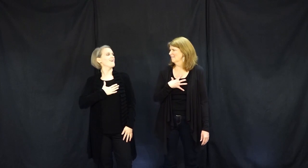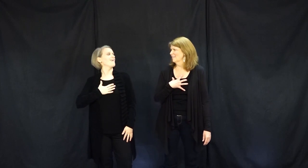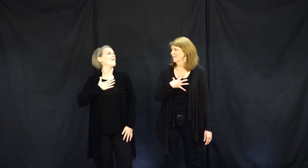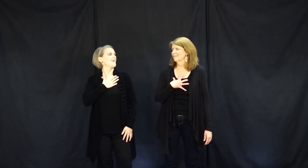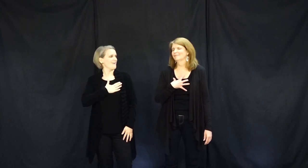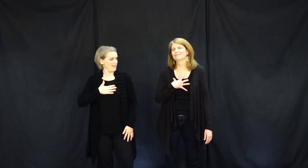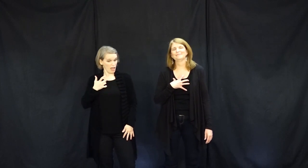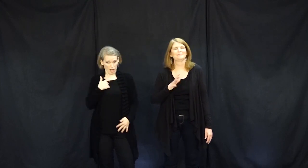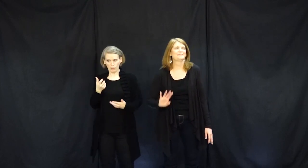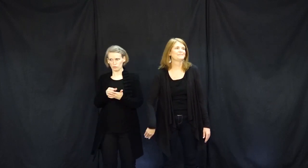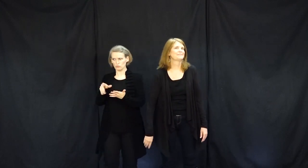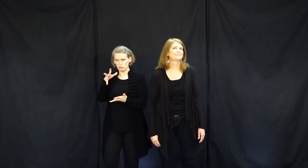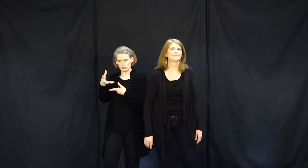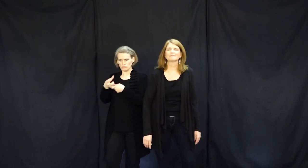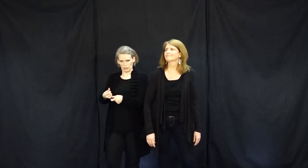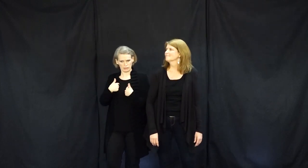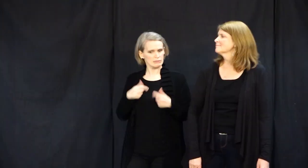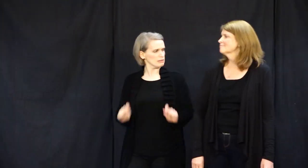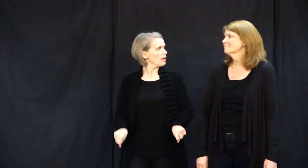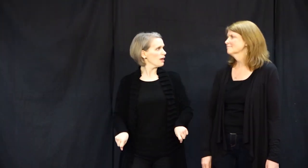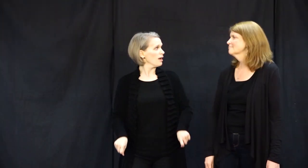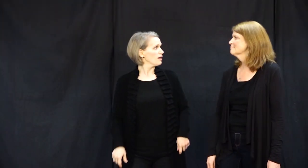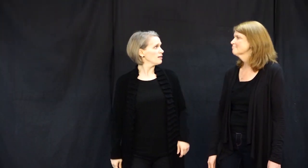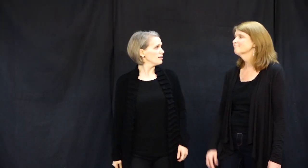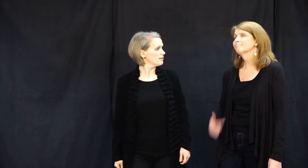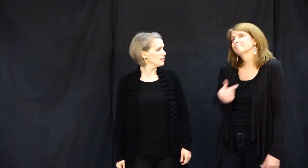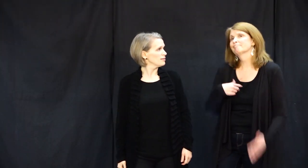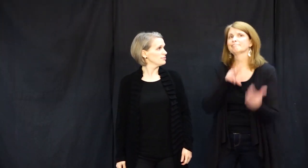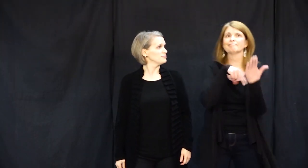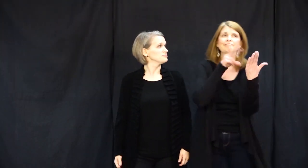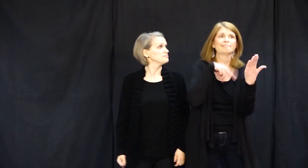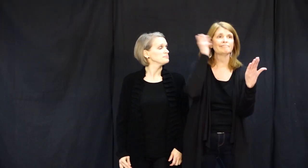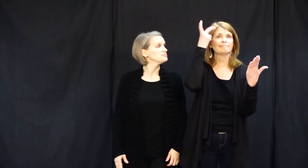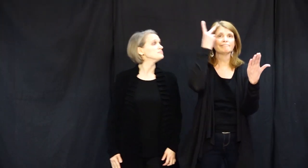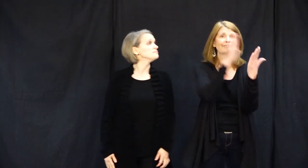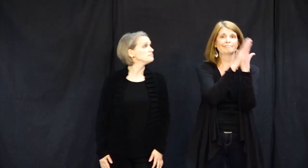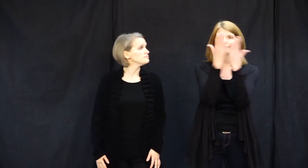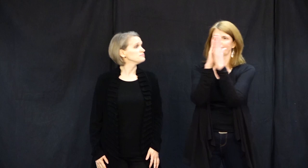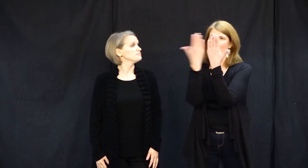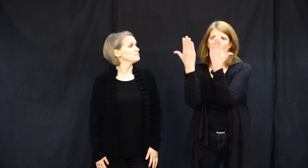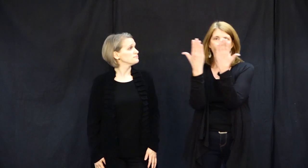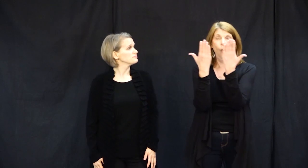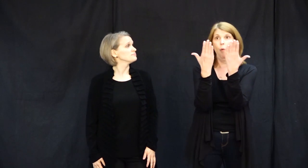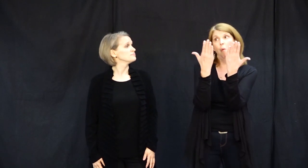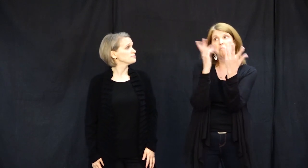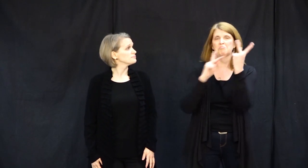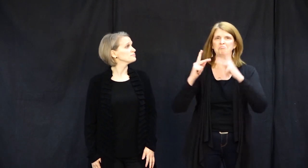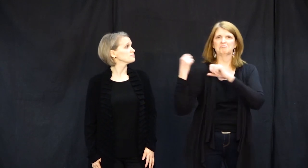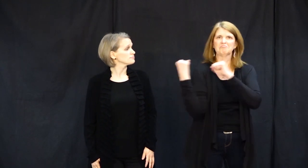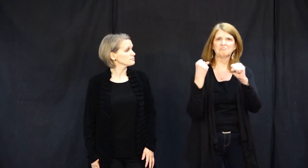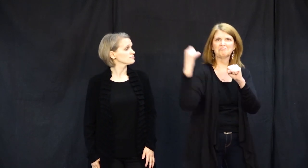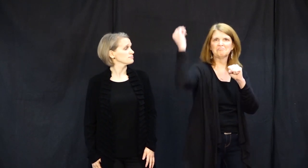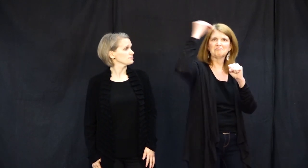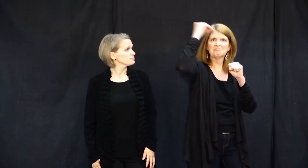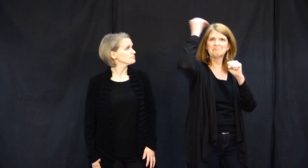a trust fund, baby, you can trust me. I've been reading Common Sense by Thomas Paine. So men say that I'm intense or I'm insane. You want a